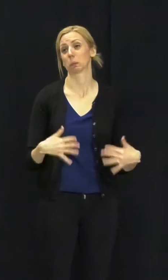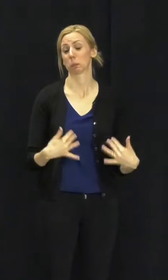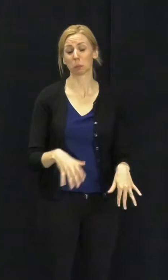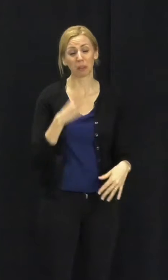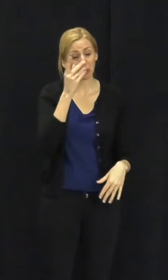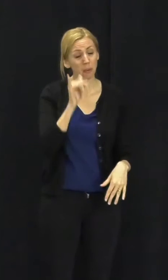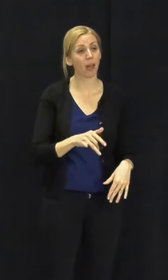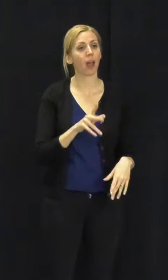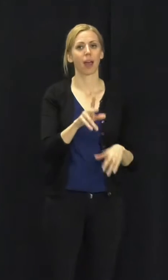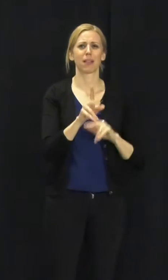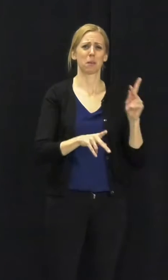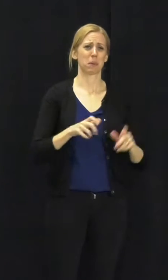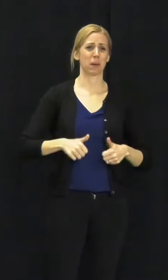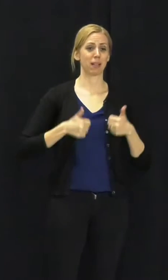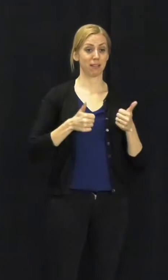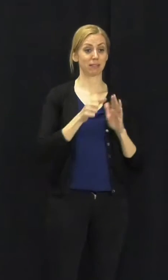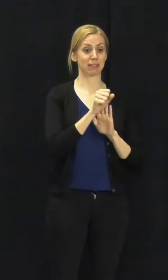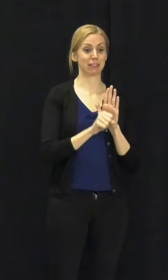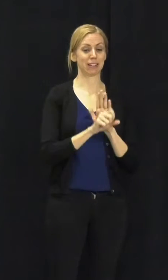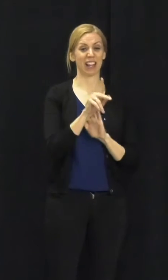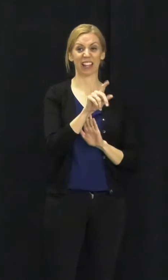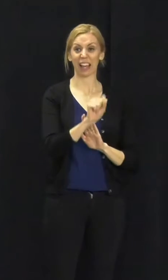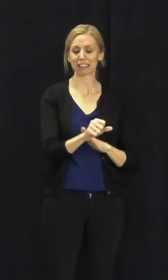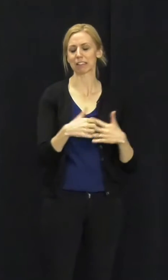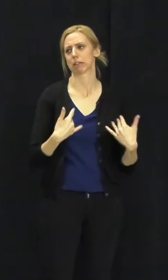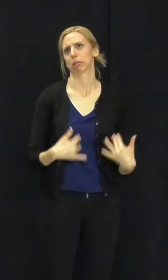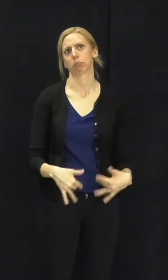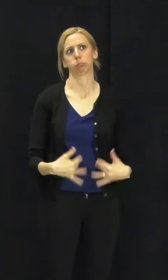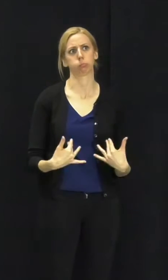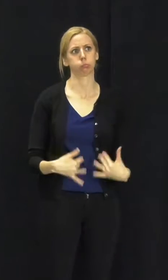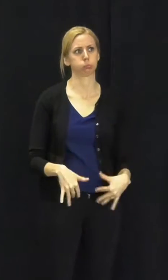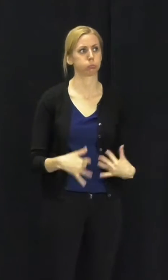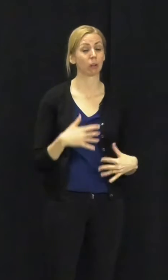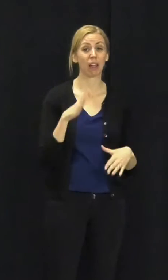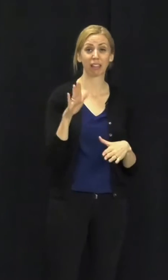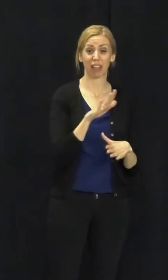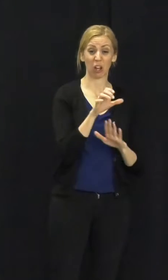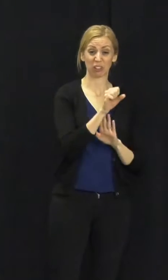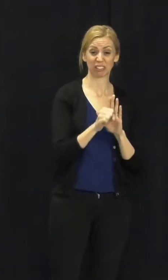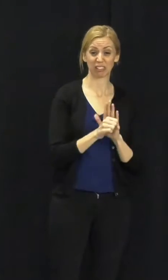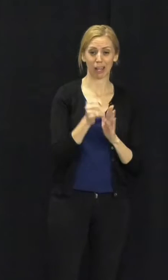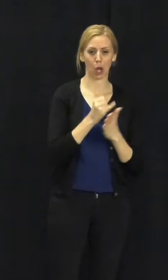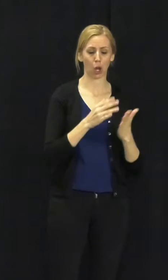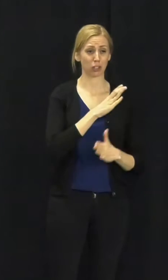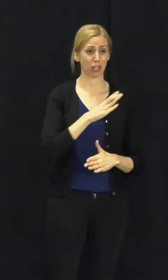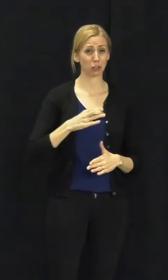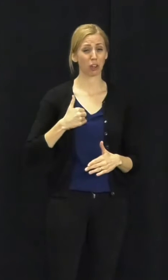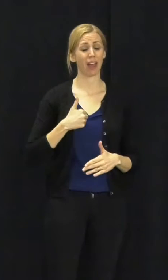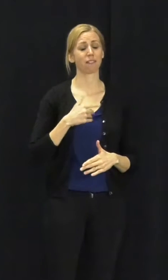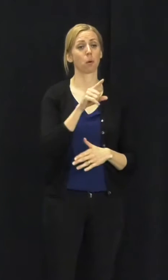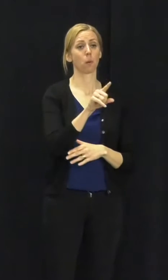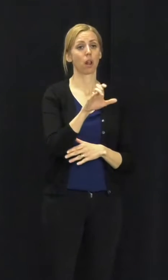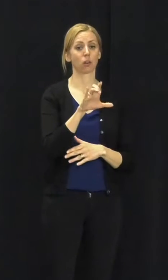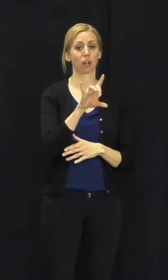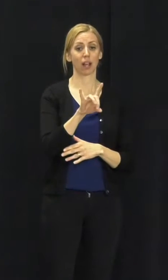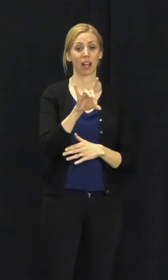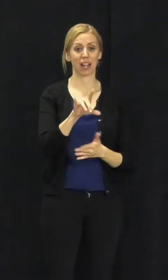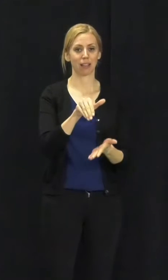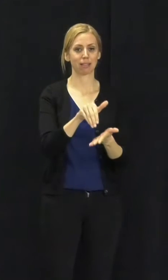Friday at Commissioner Finkelpearl's office hours at the New York Historical Society. That's from 3 to 5